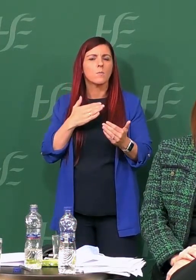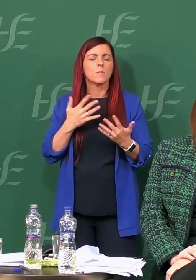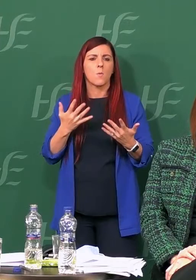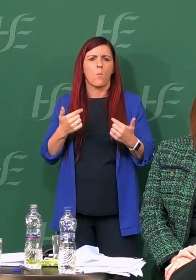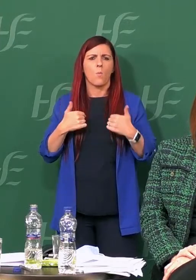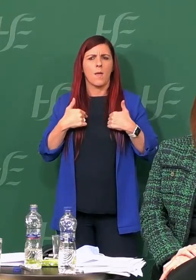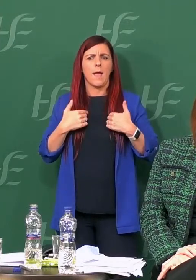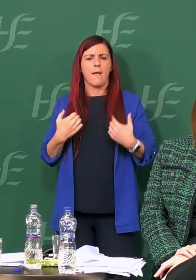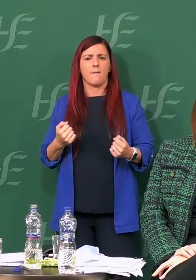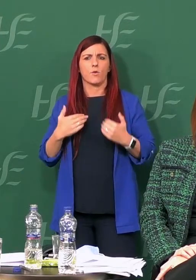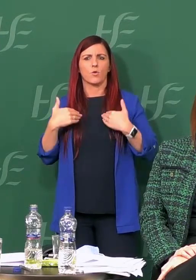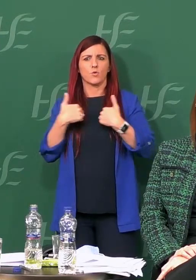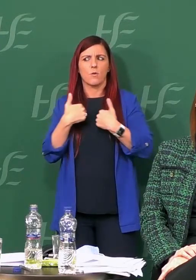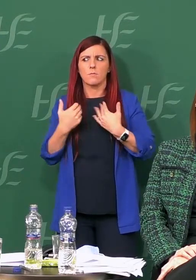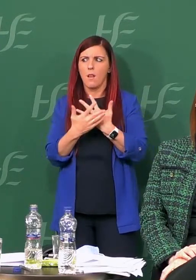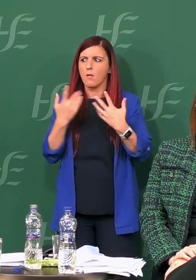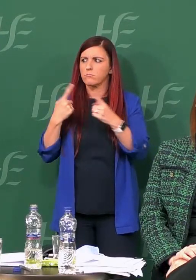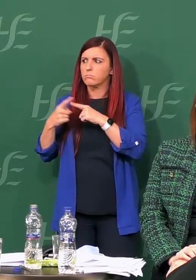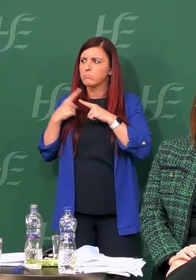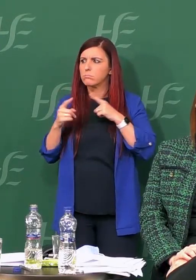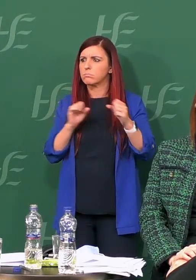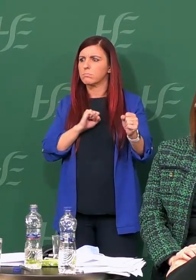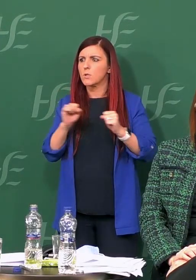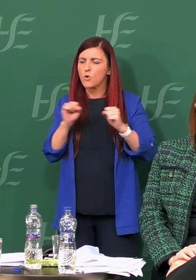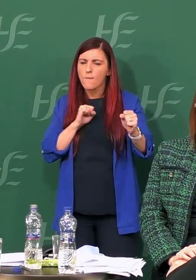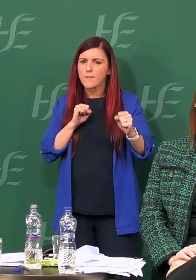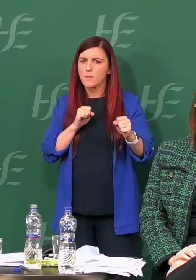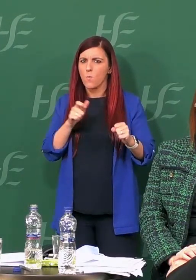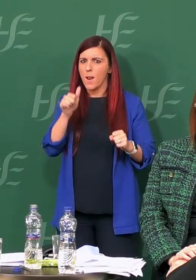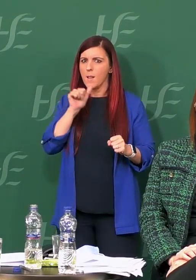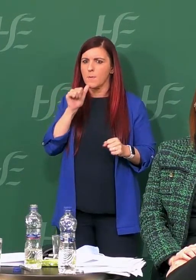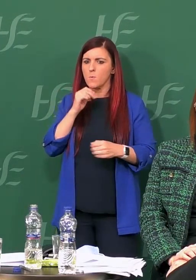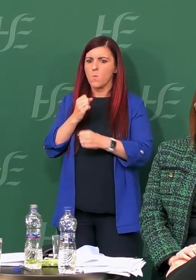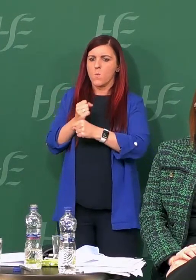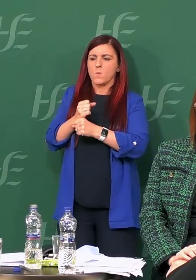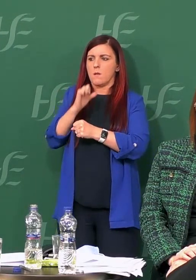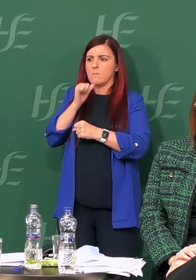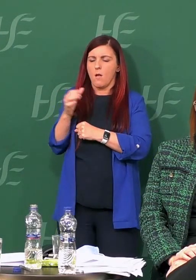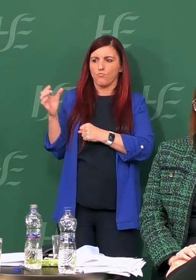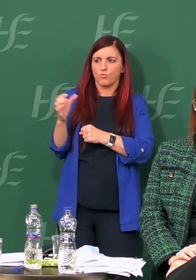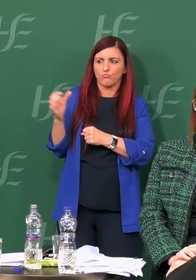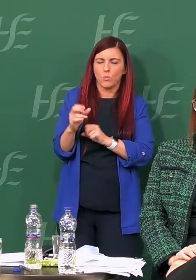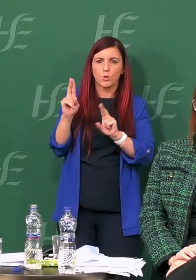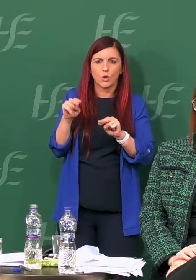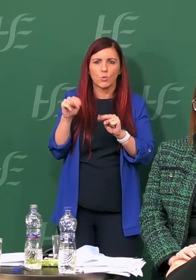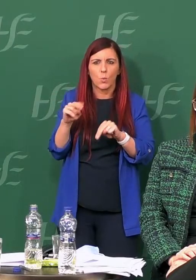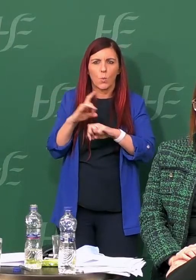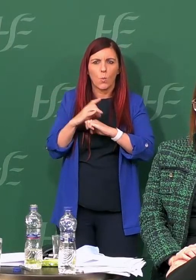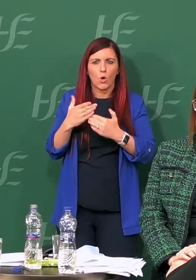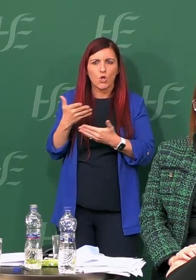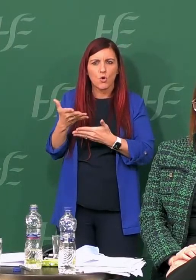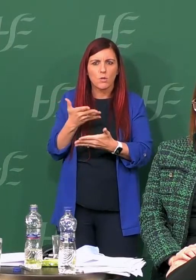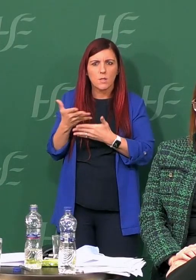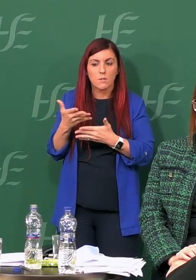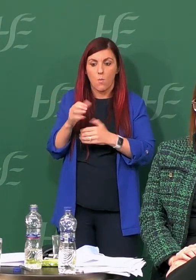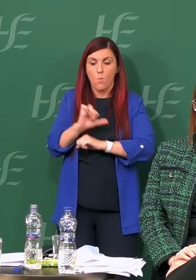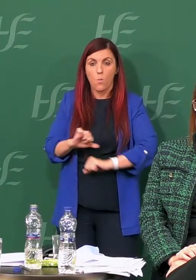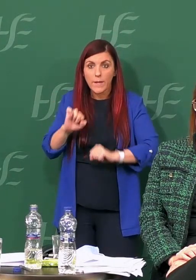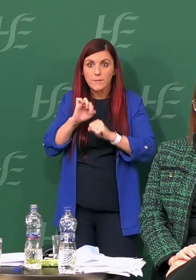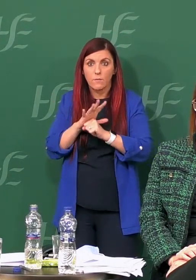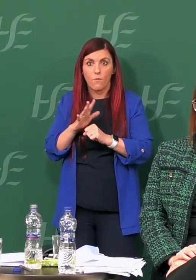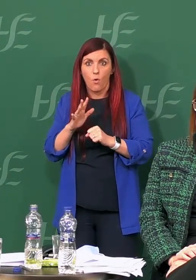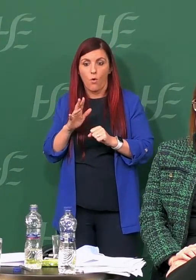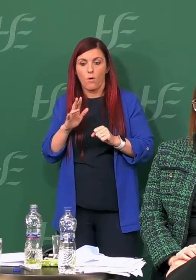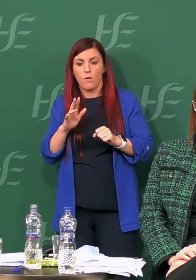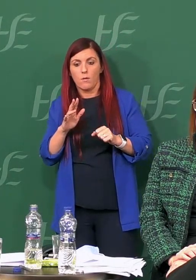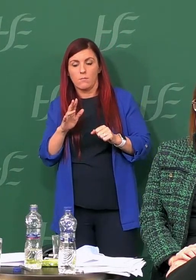concern that a lot of the services were holding back on recruitment of consultants and waiting for a potentially new